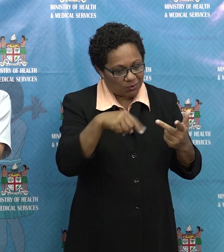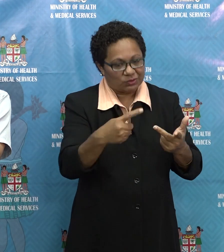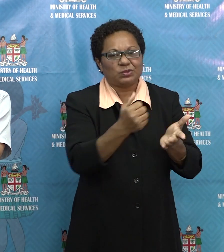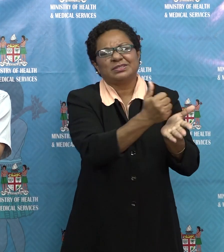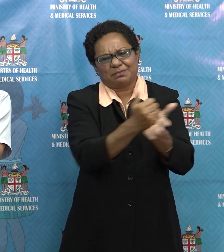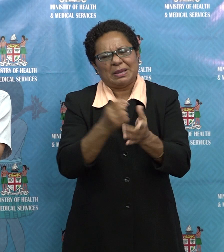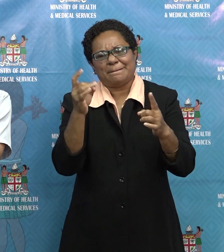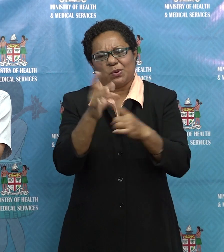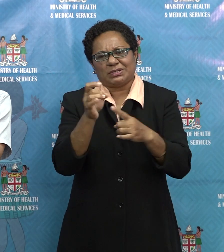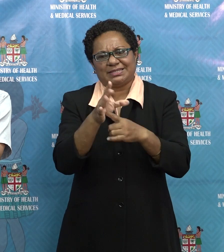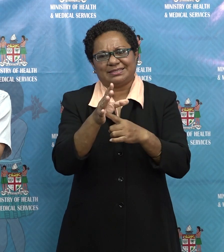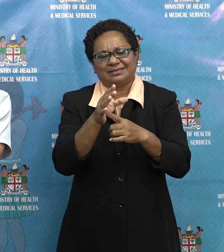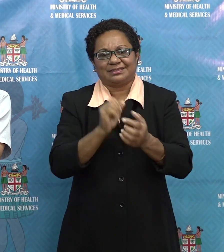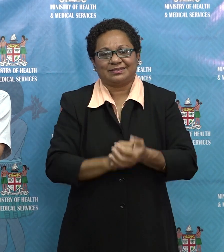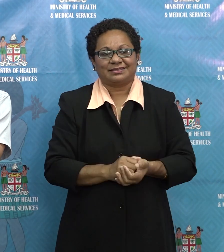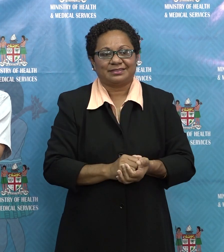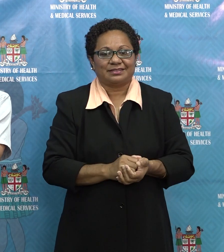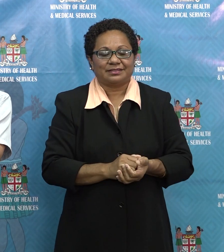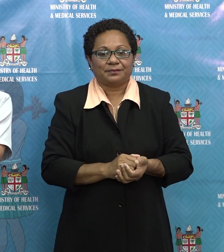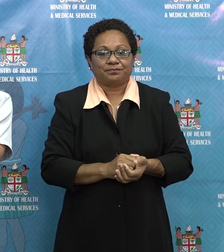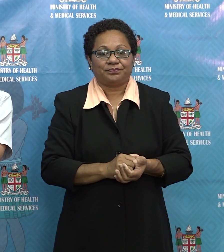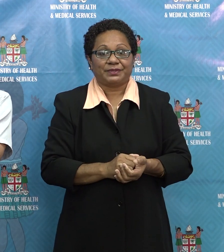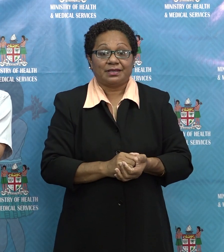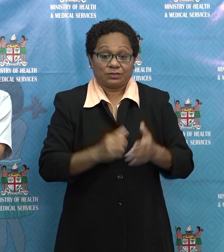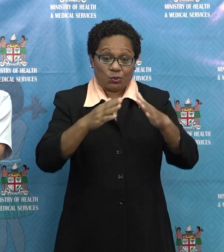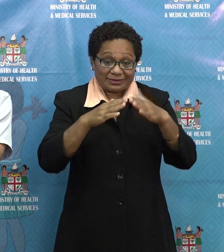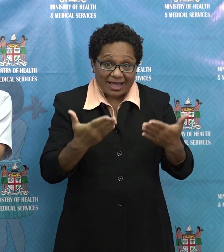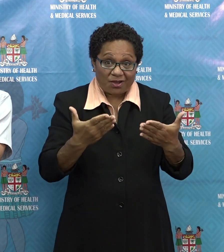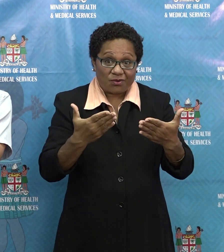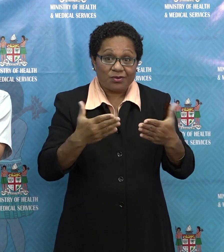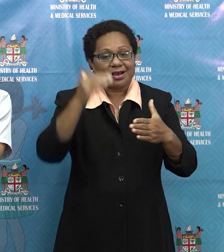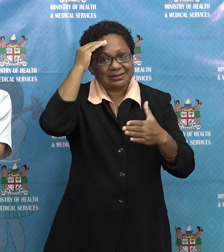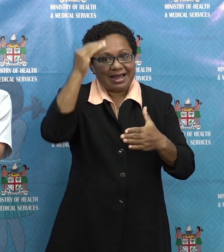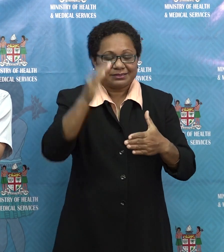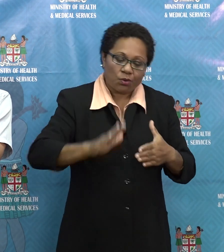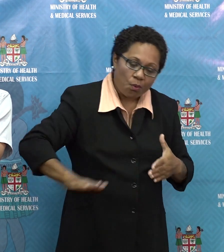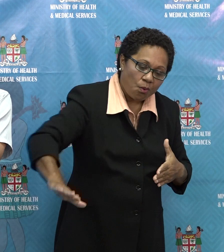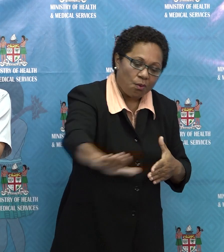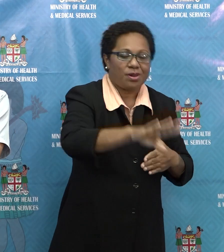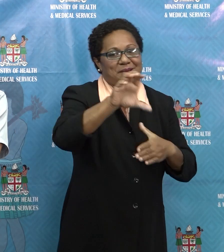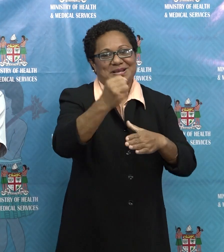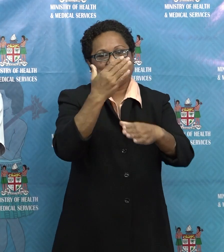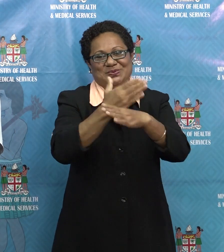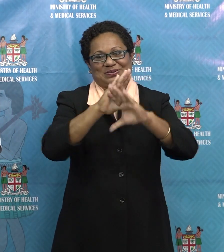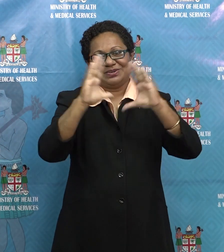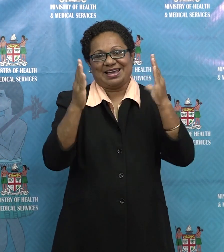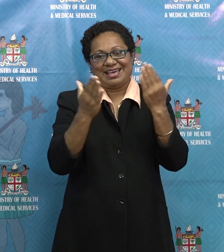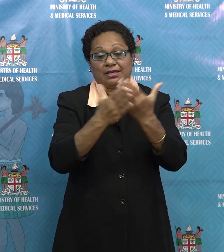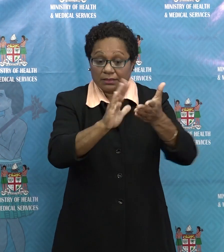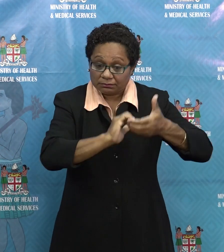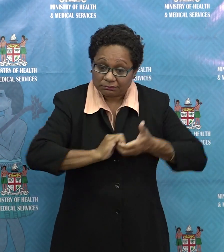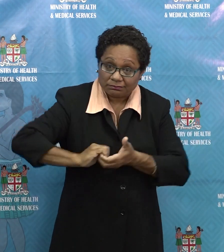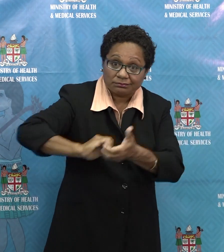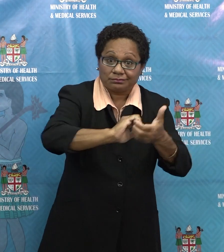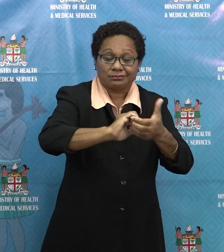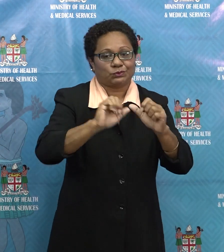critical. In this campaign, the nation needs to work as a unit. we are stronger together against whatever comes our